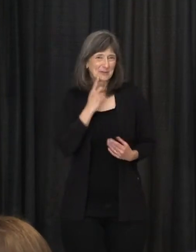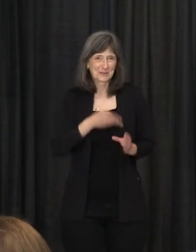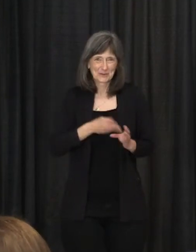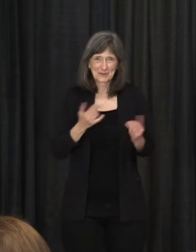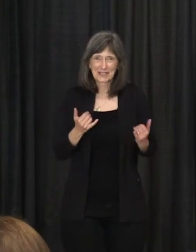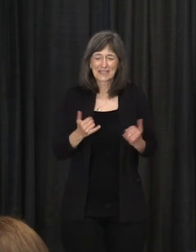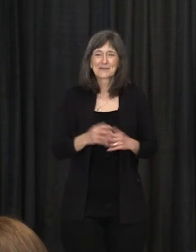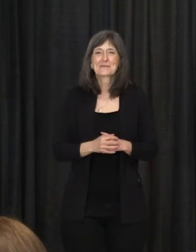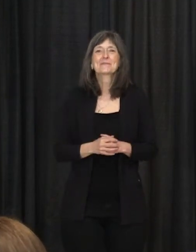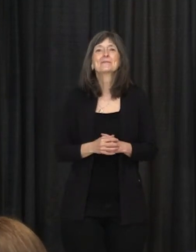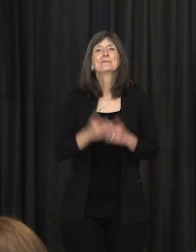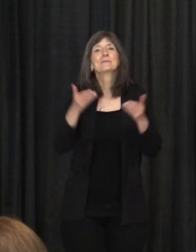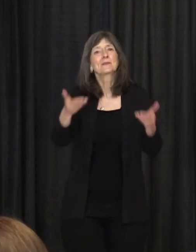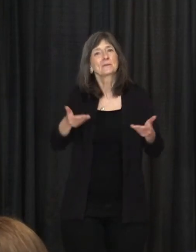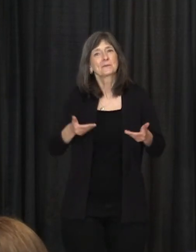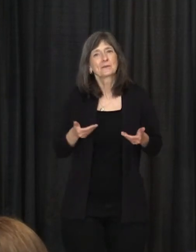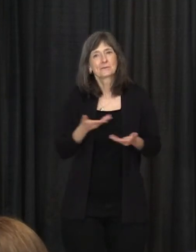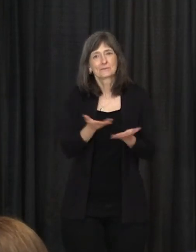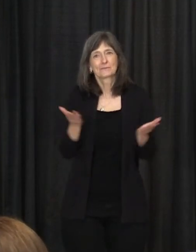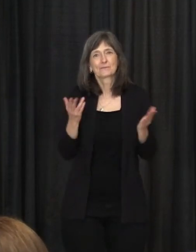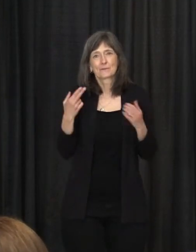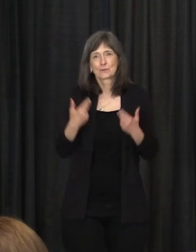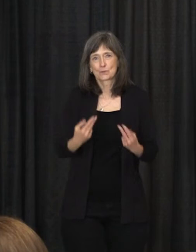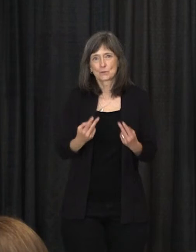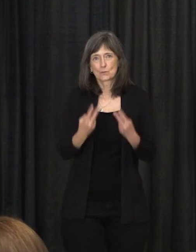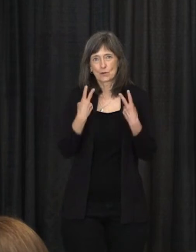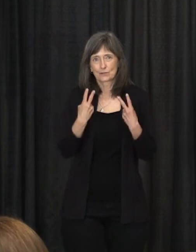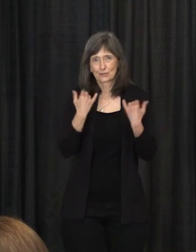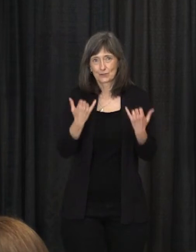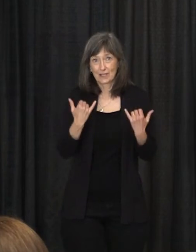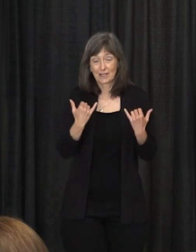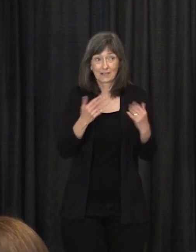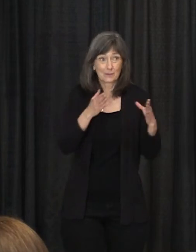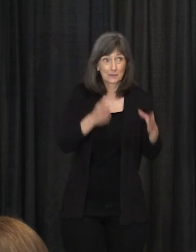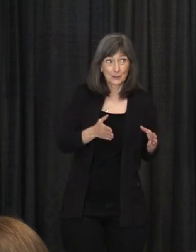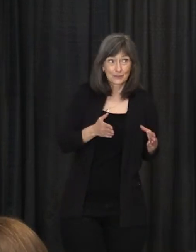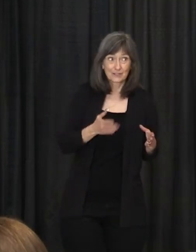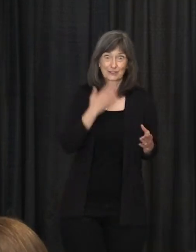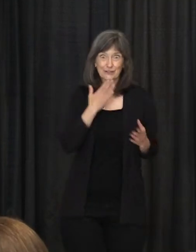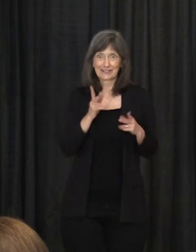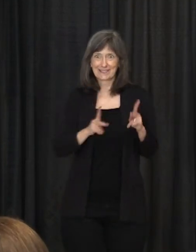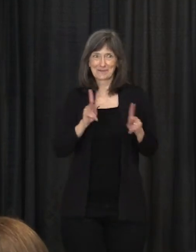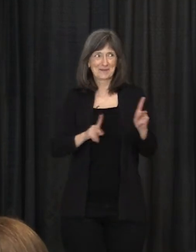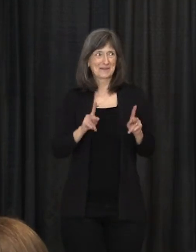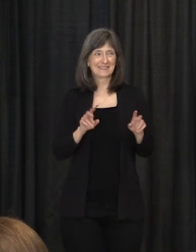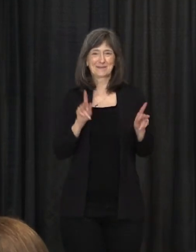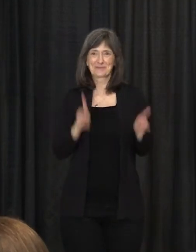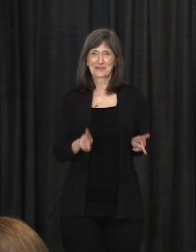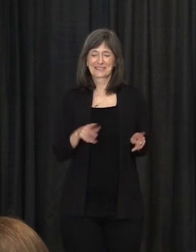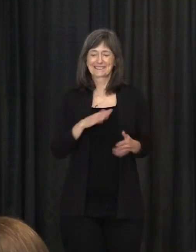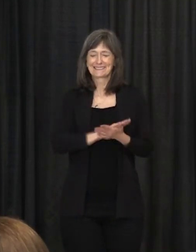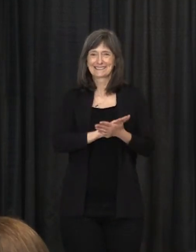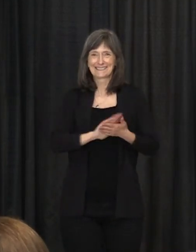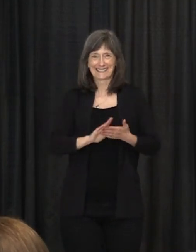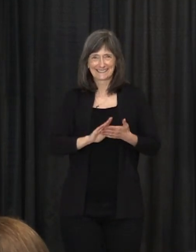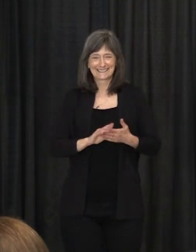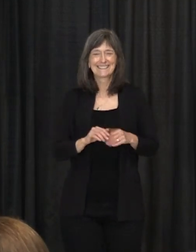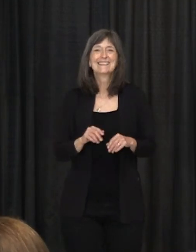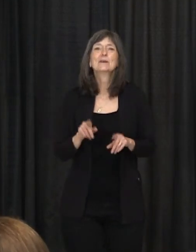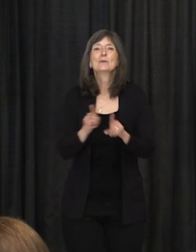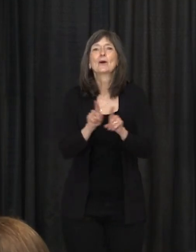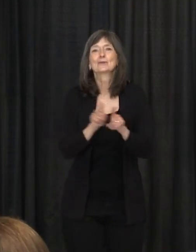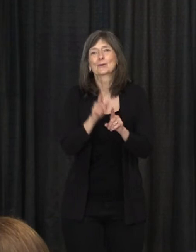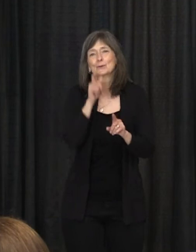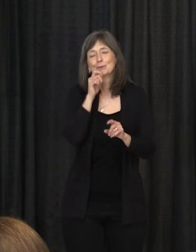event, and welcome to everyone for joining us this morning in person. Again, good to see people in person finally, but also those